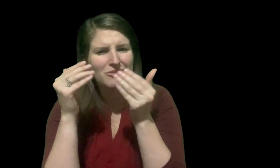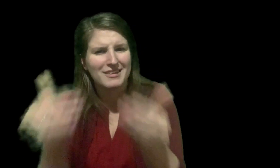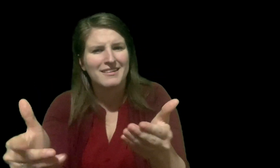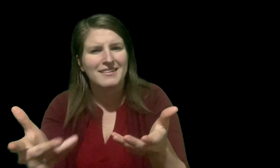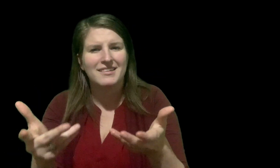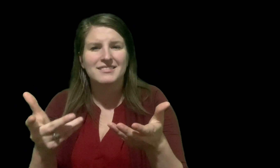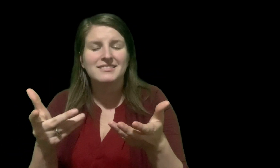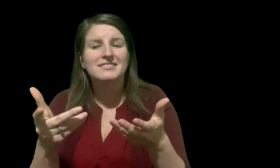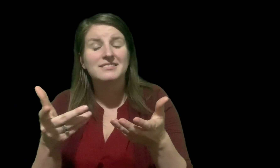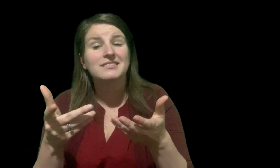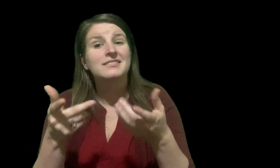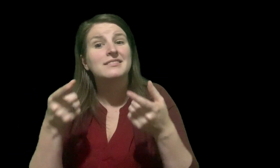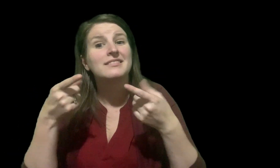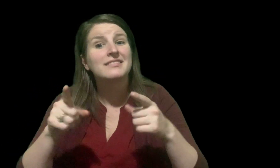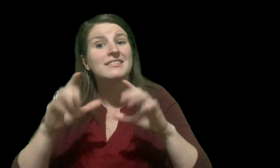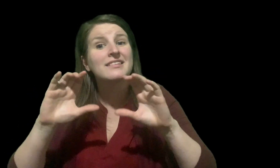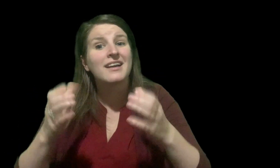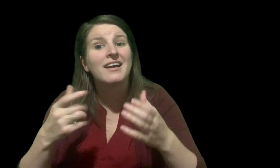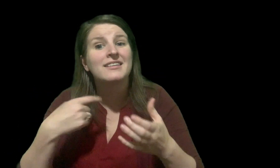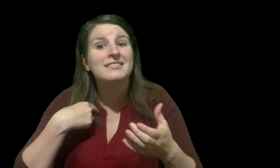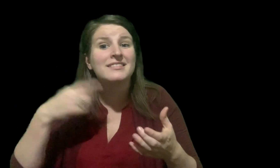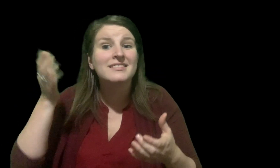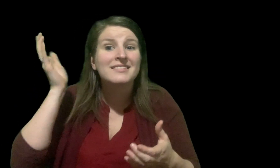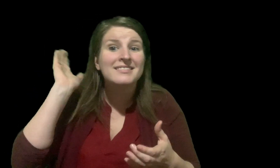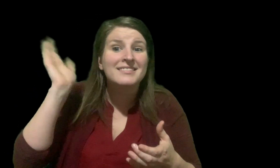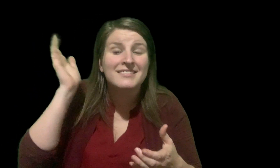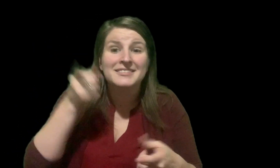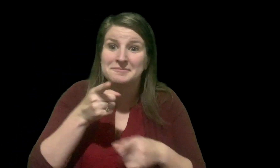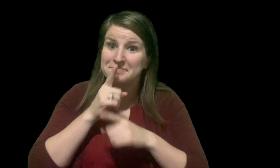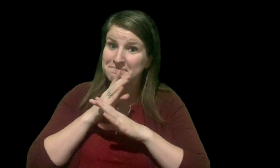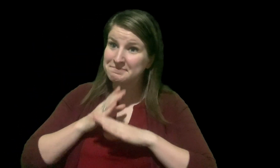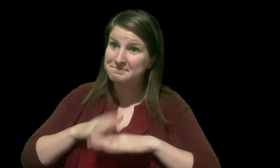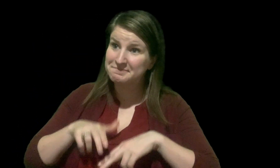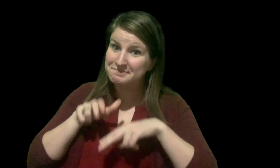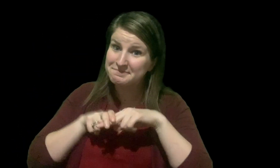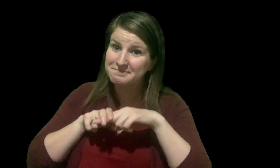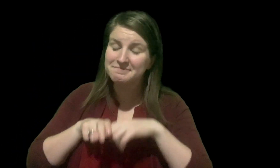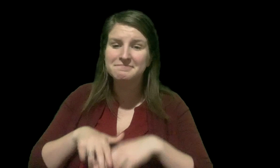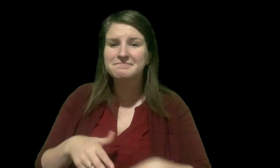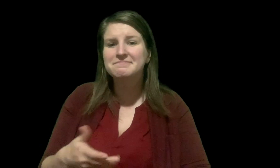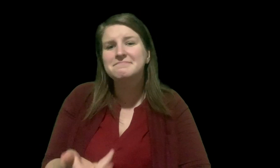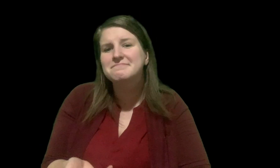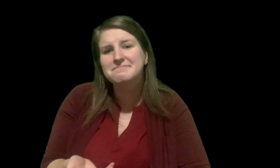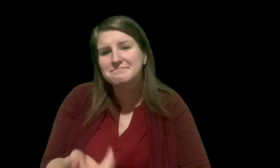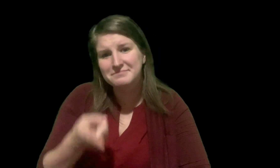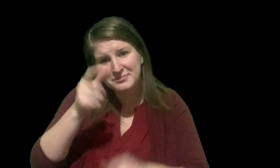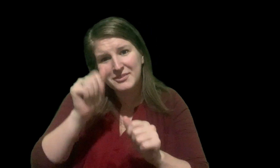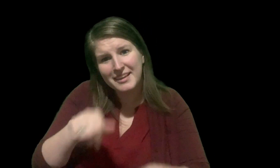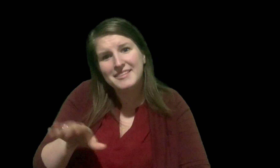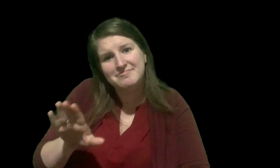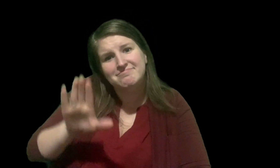It's the same way to show that you're actively engaged by using your facial expression and whatnot.